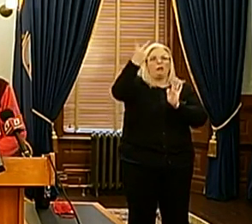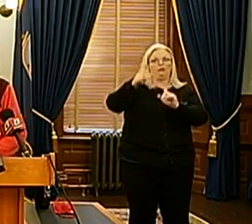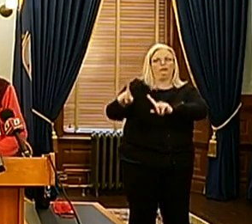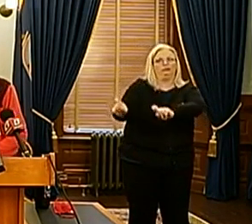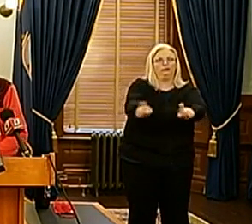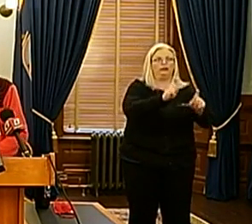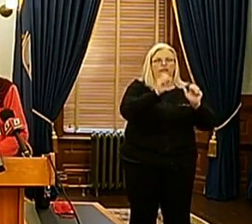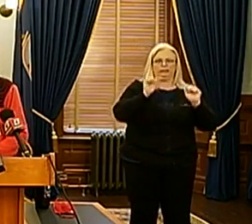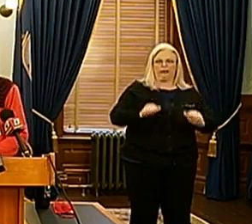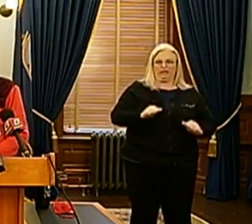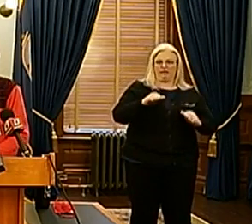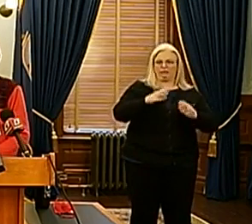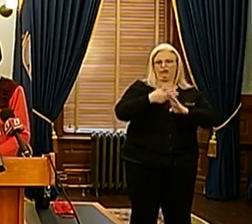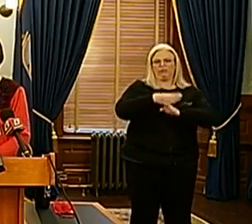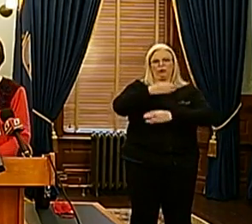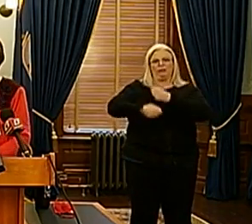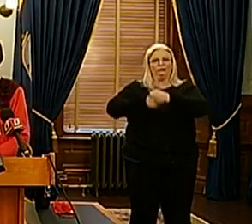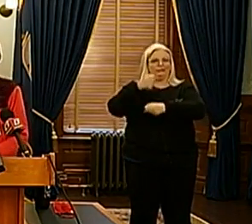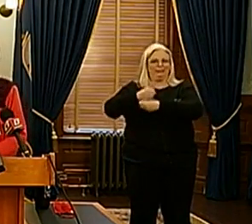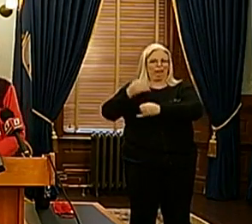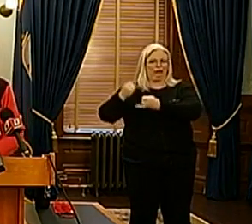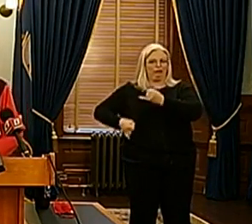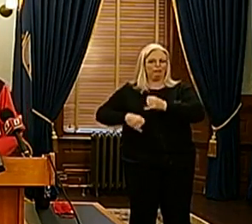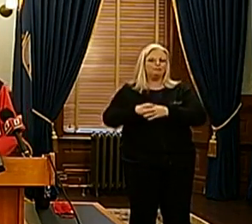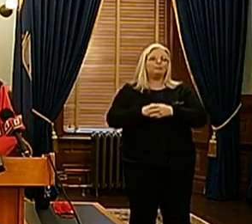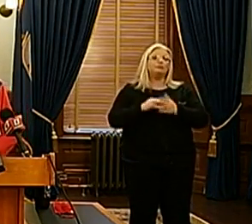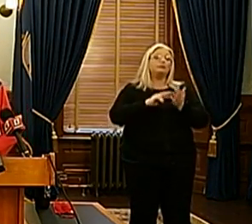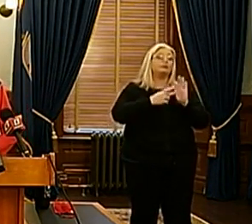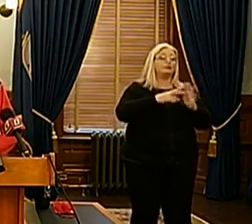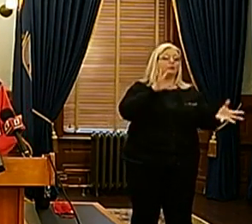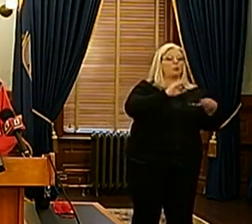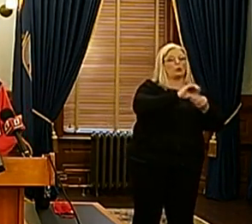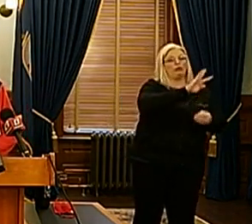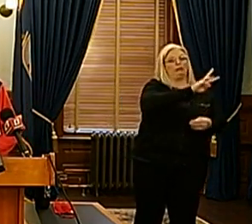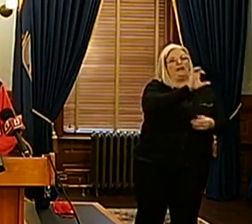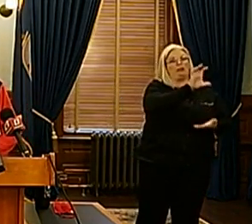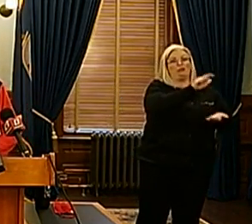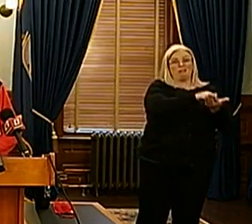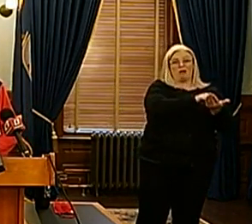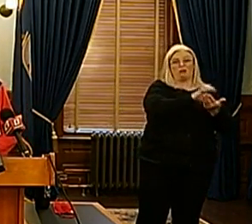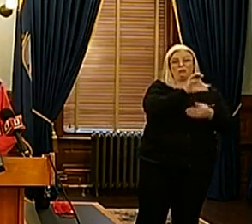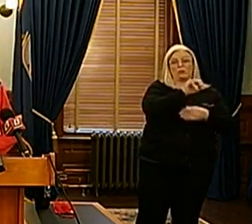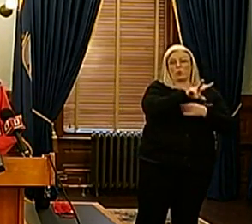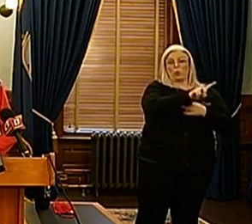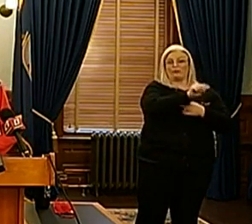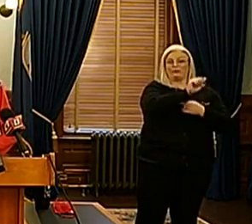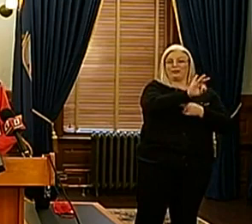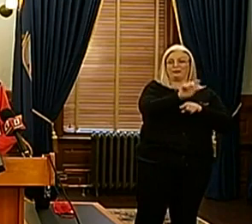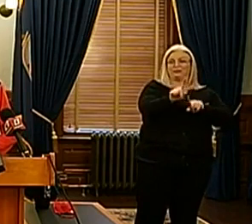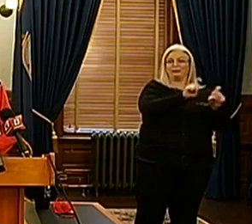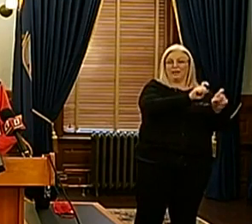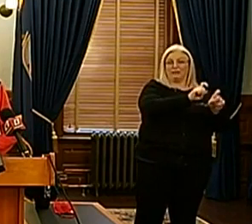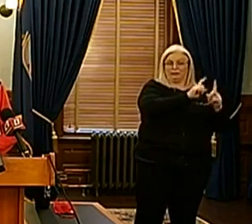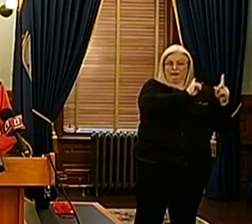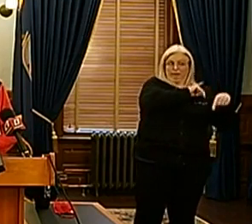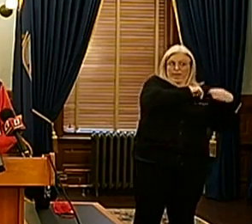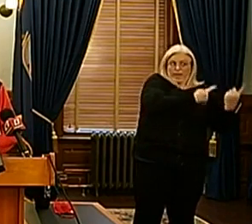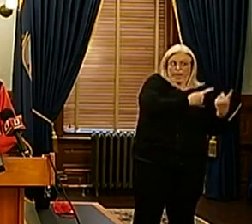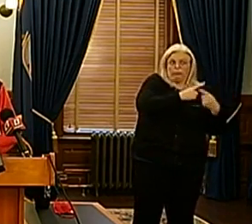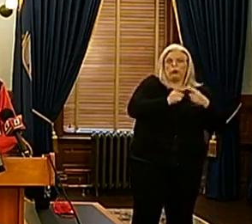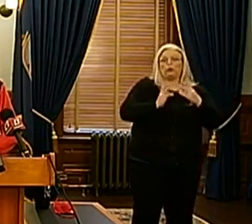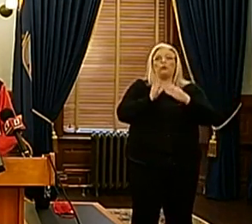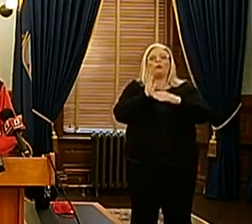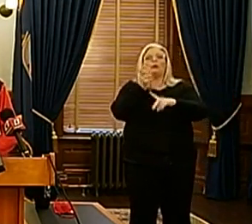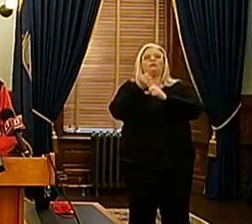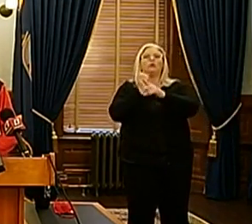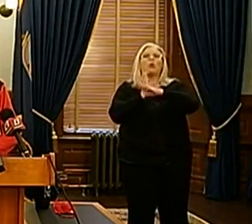in Kansas by year's end. That will move us from a total of 600,000 COVID-19 tests to date to more than